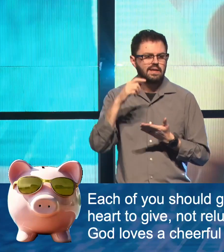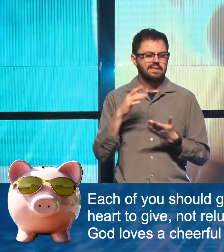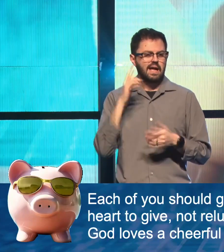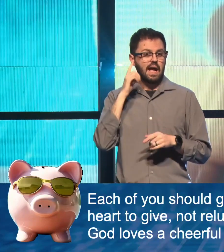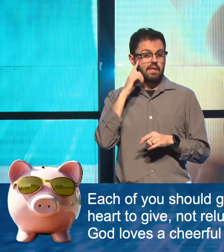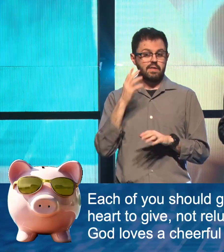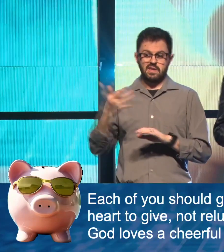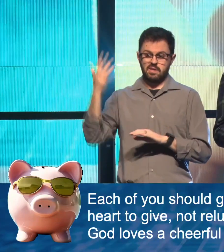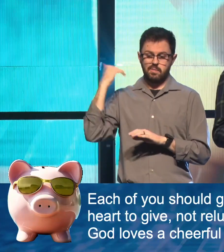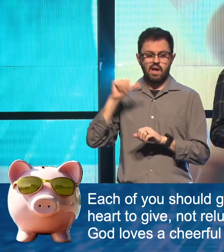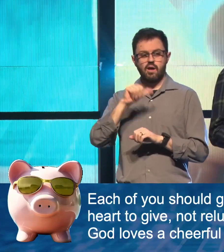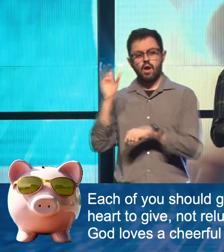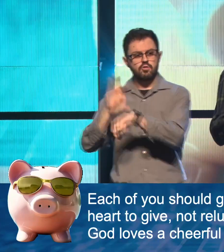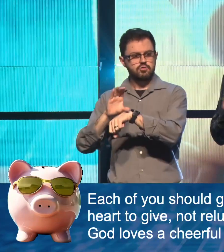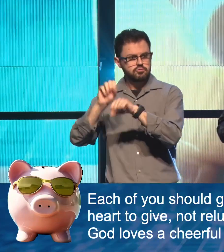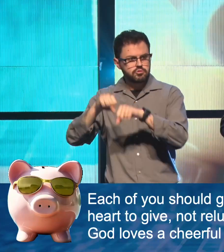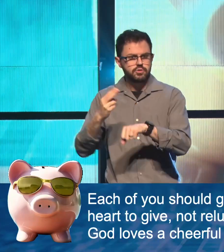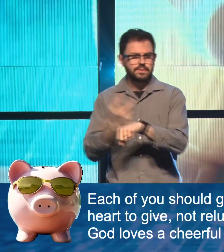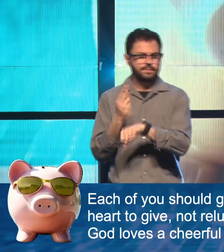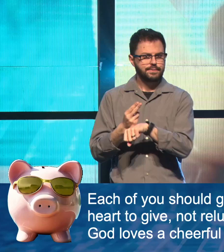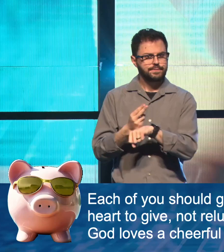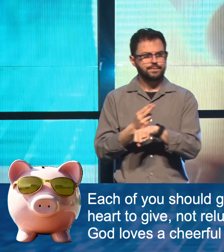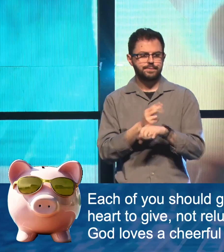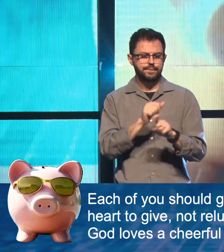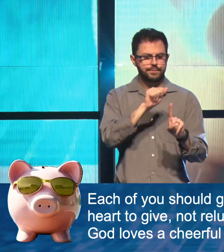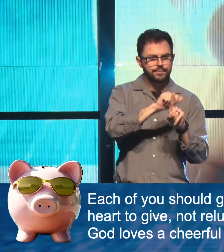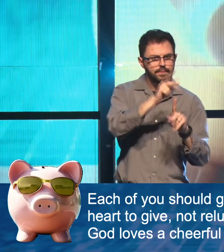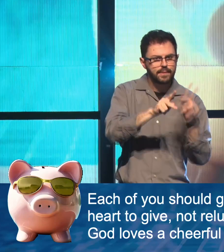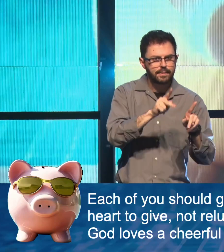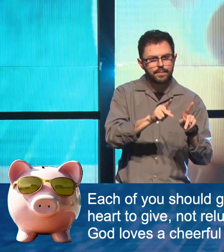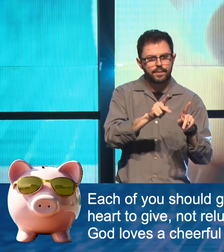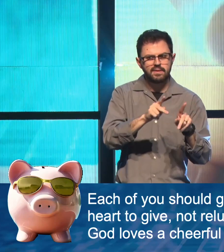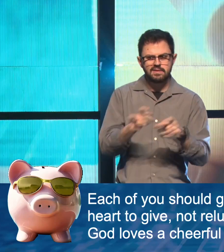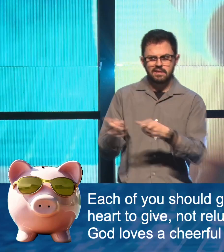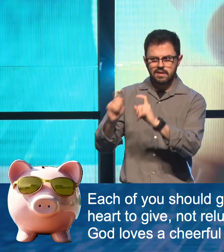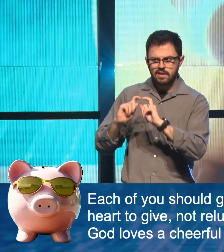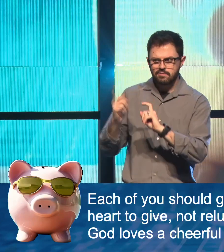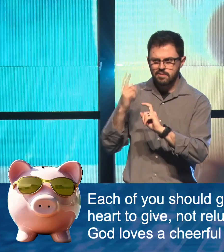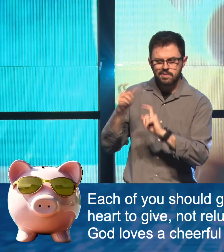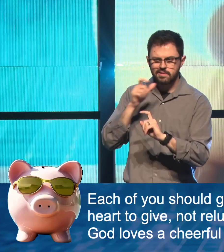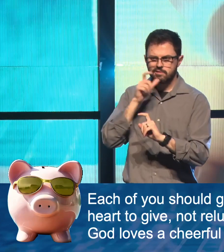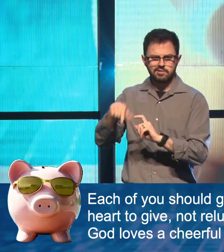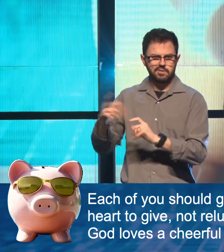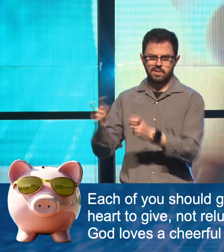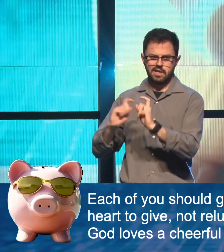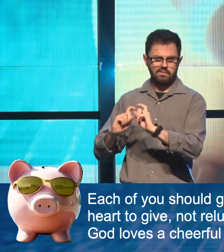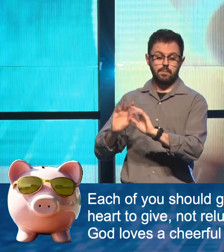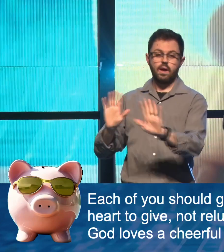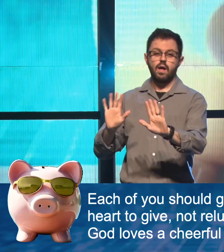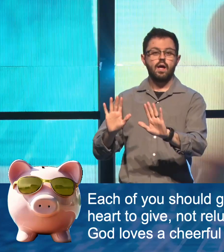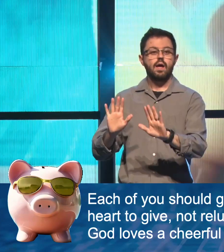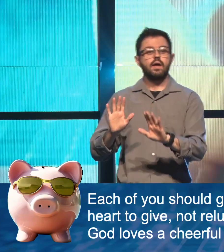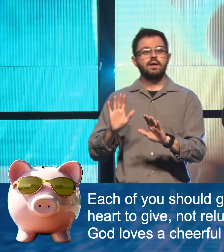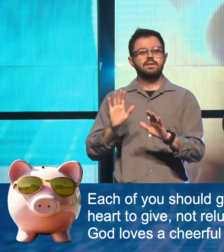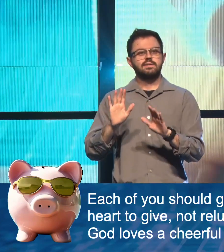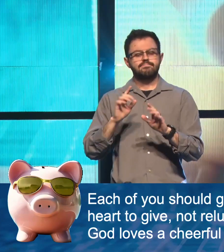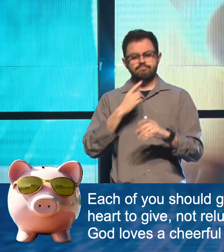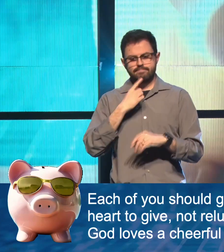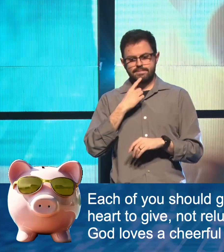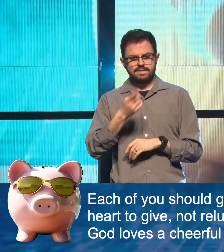should or anything like that. But I love it because what it's saying is that universally, giving, generosity